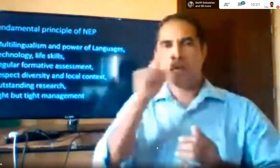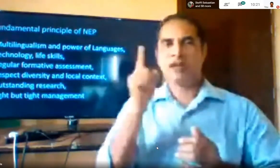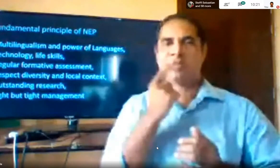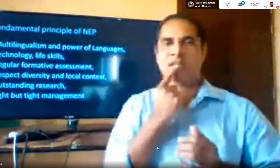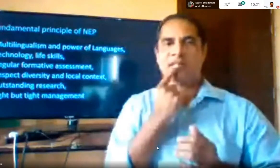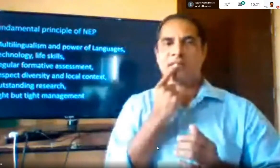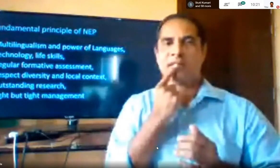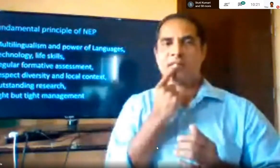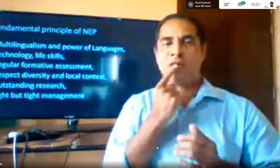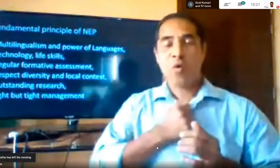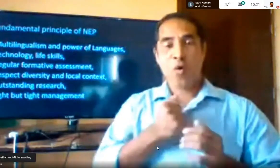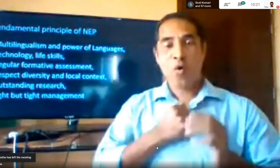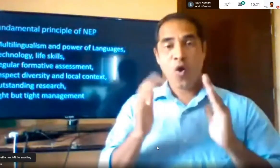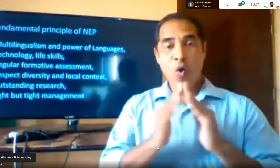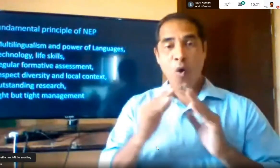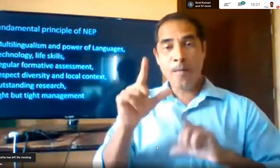we must use our mother tongue.